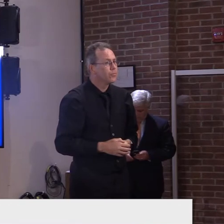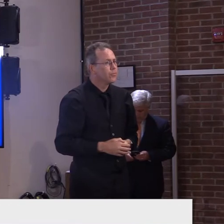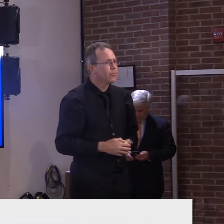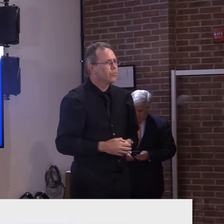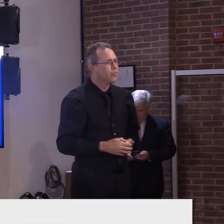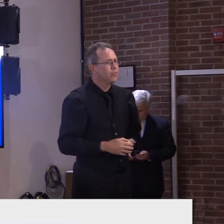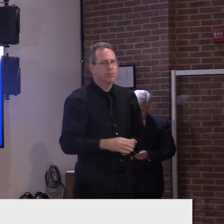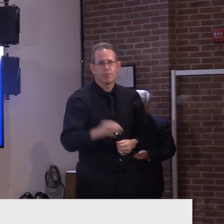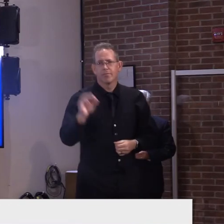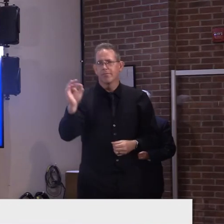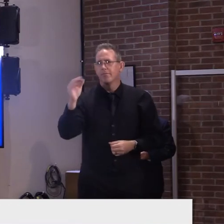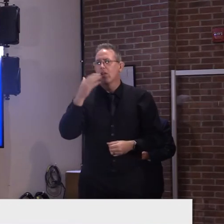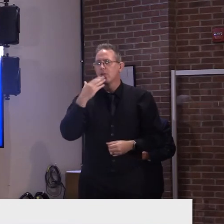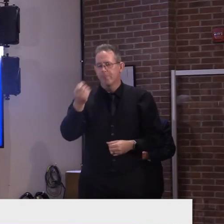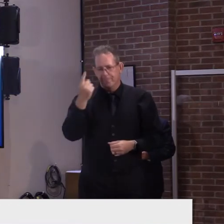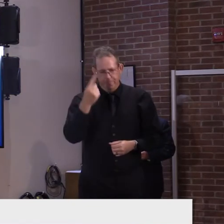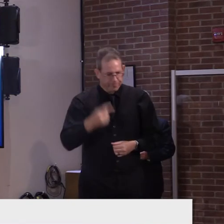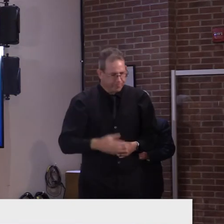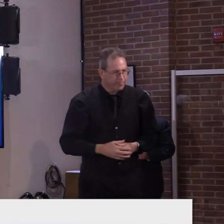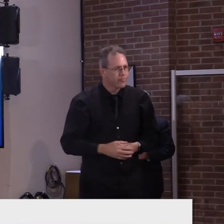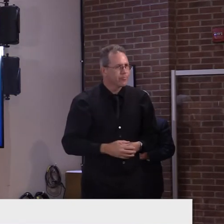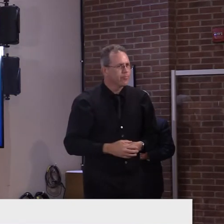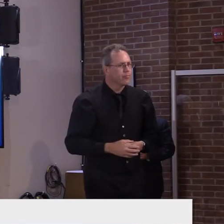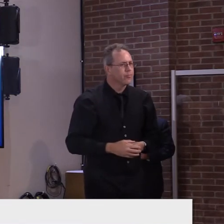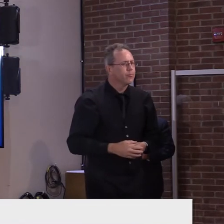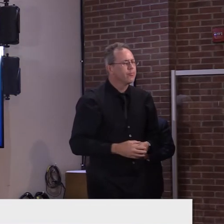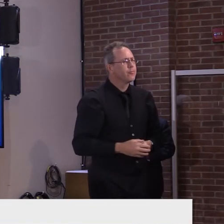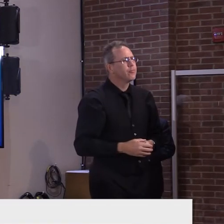great. Thank you very much for that clarification. That's it